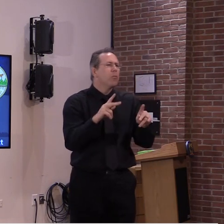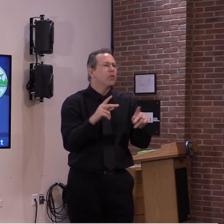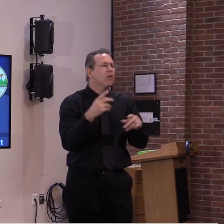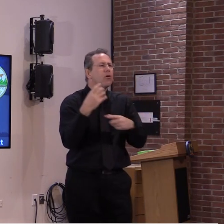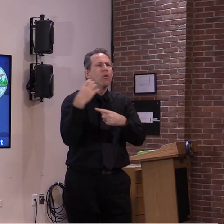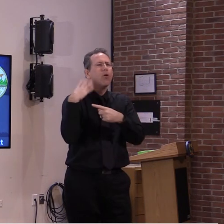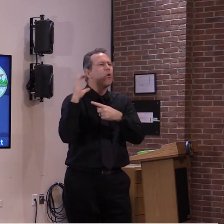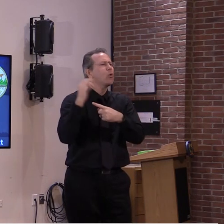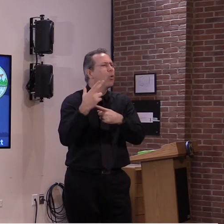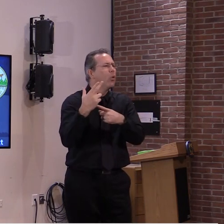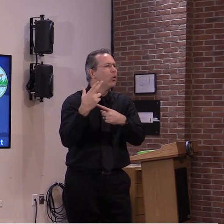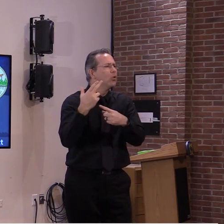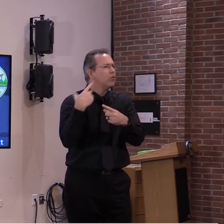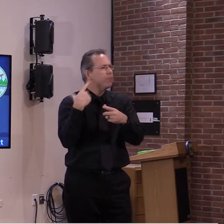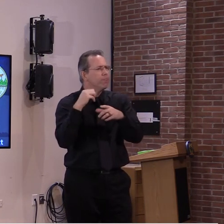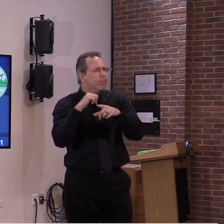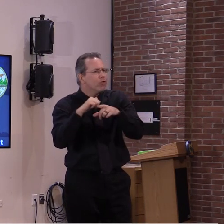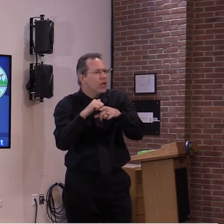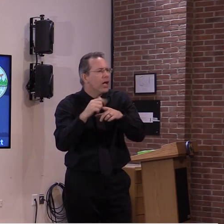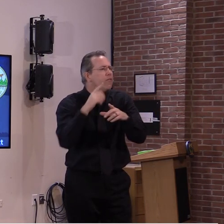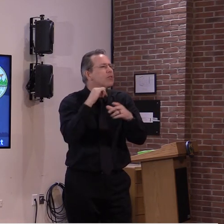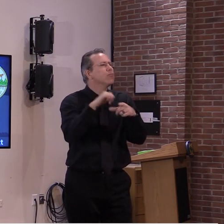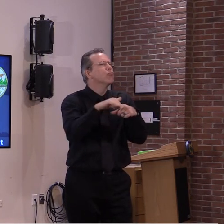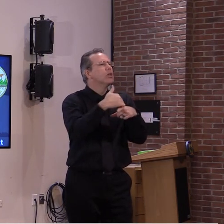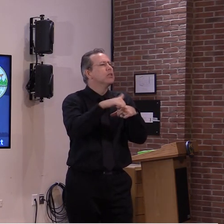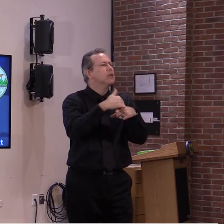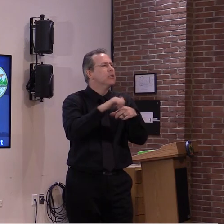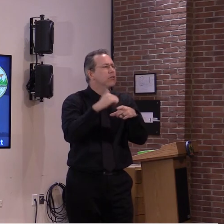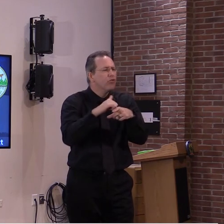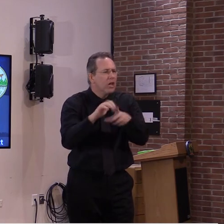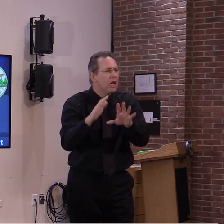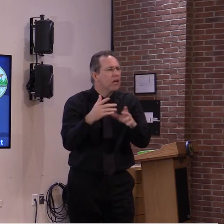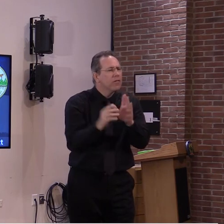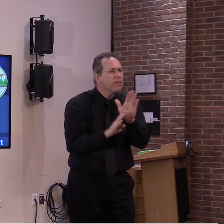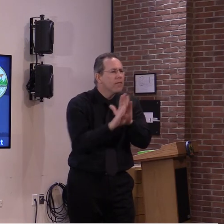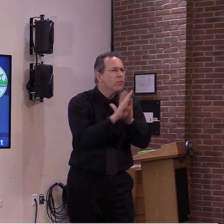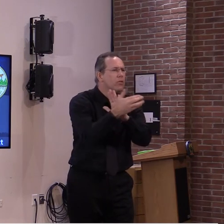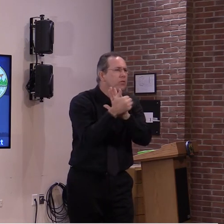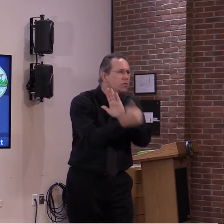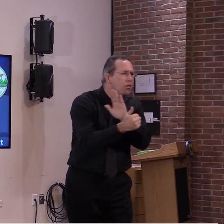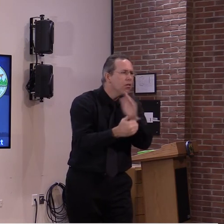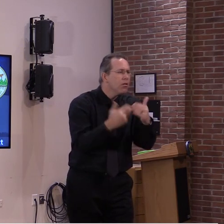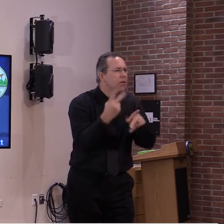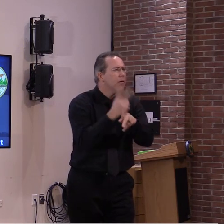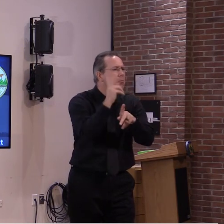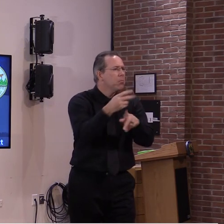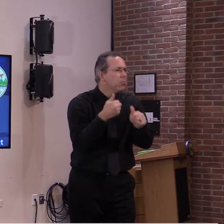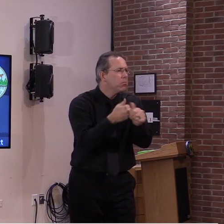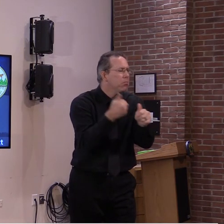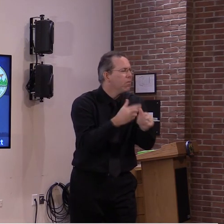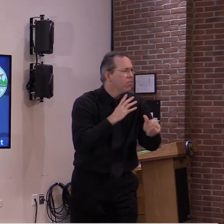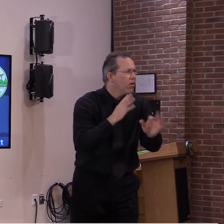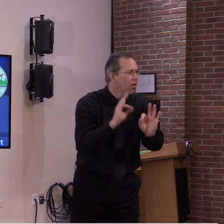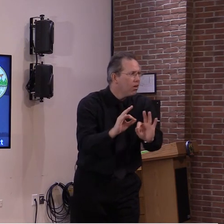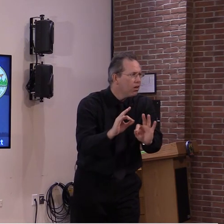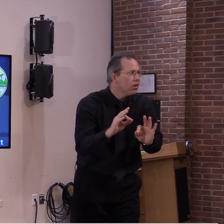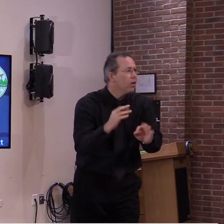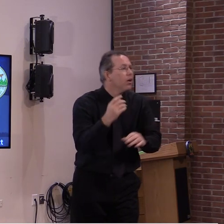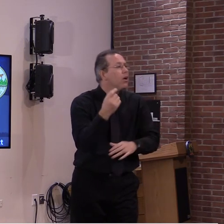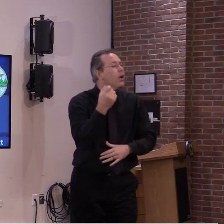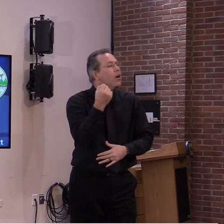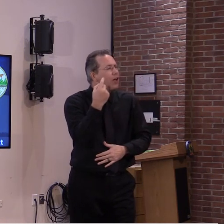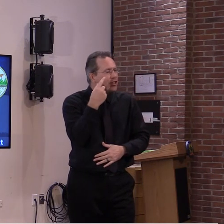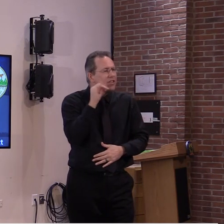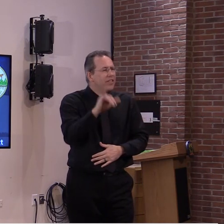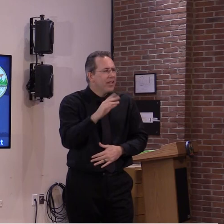on individual skills building, strength and conditioning, et cetera. We understand that everyone is